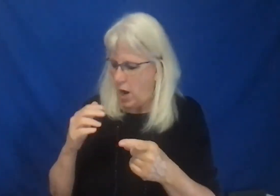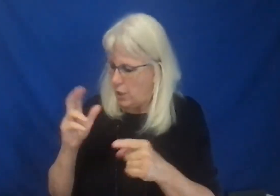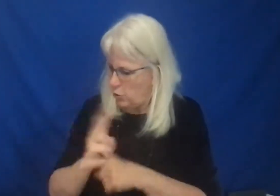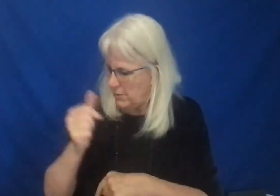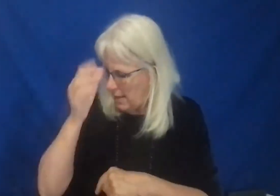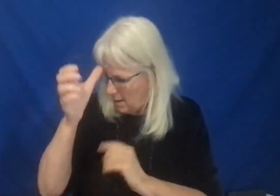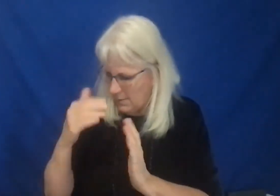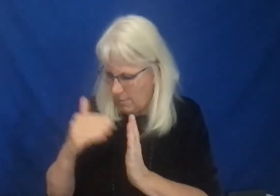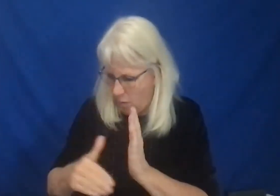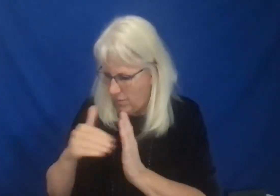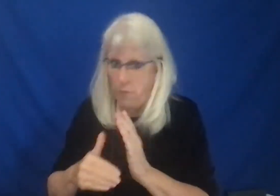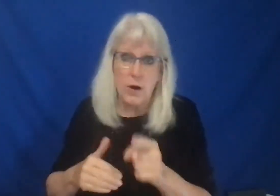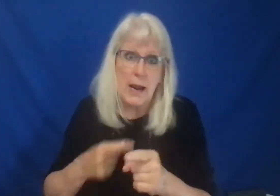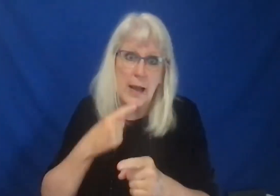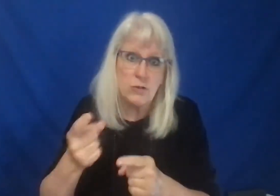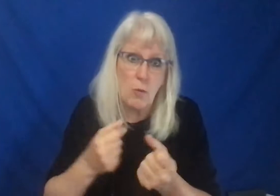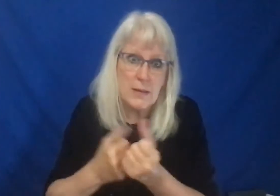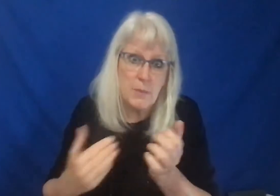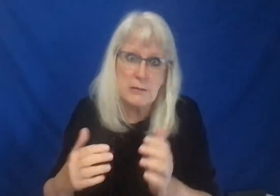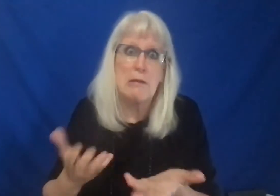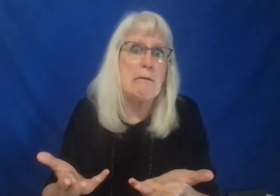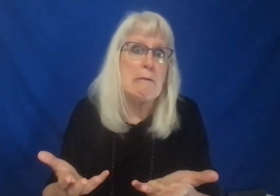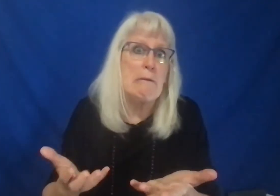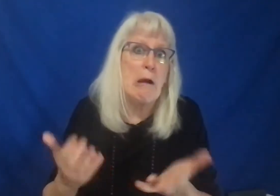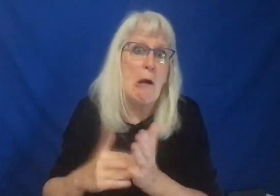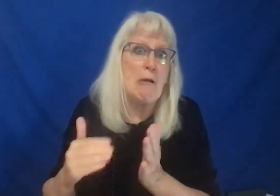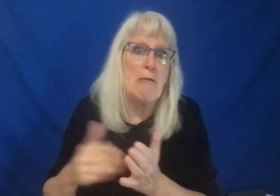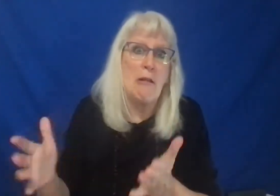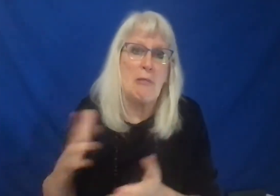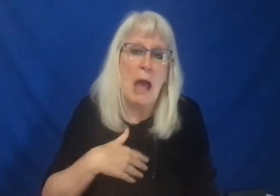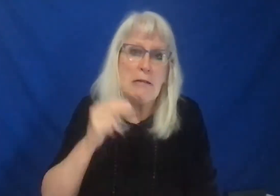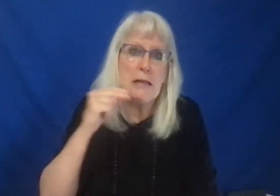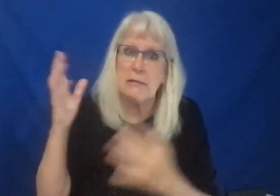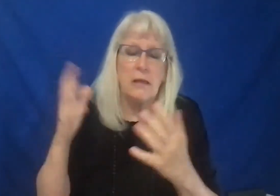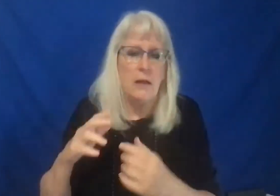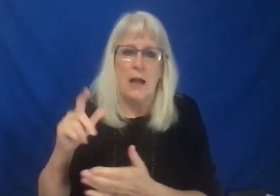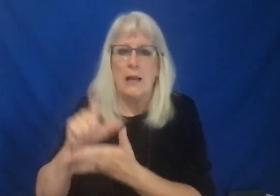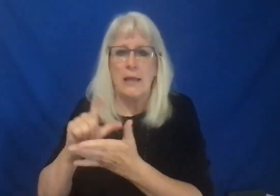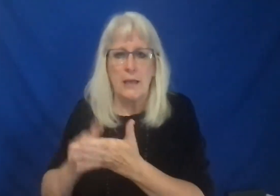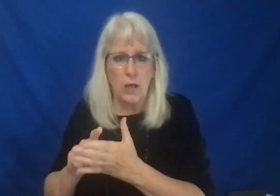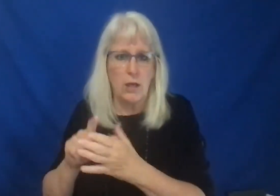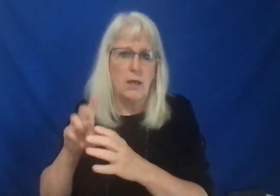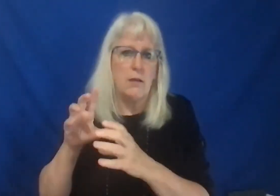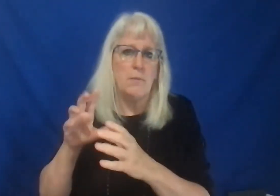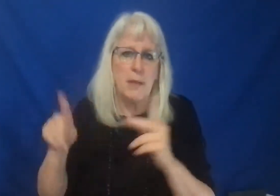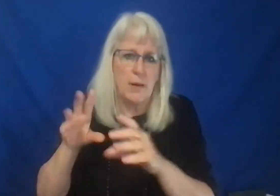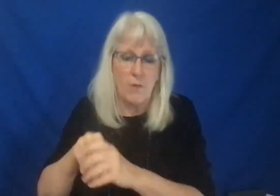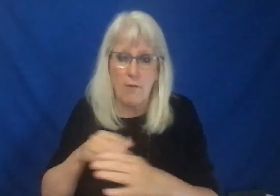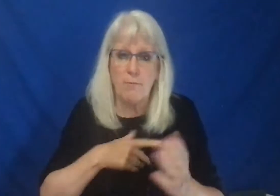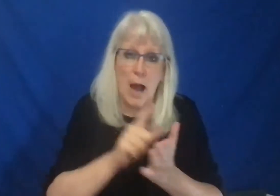to my sponsor. And, you know, there were lots of legal people involved, the guardian ad litem and my lawyer and her lawyer. And, you